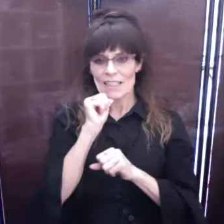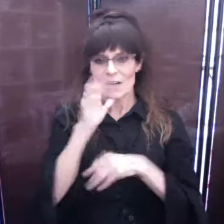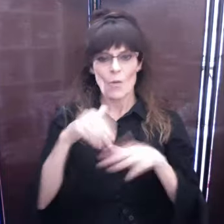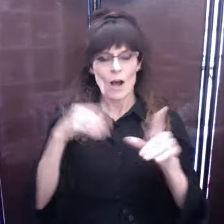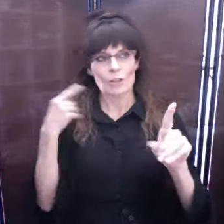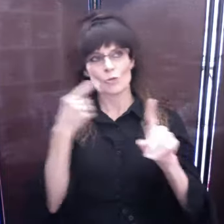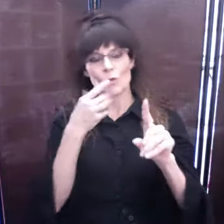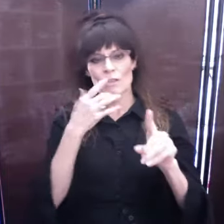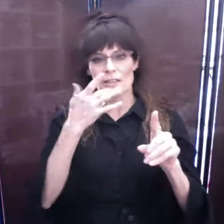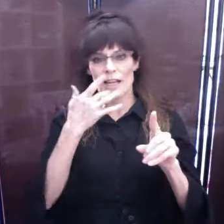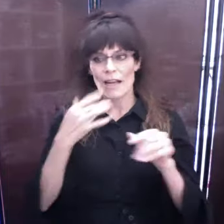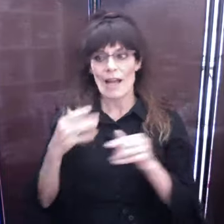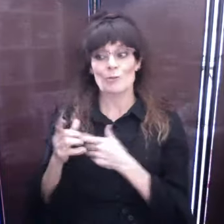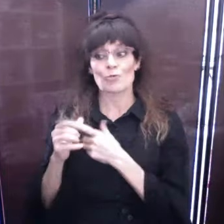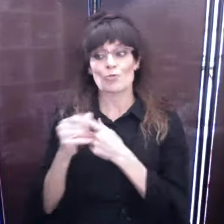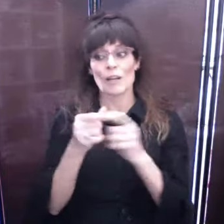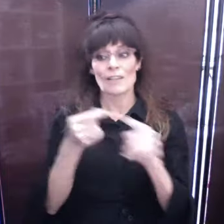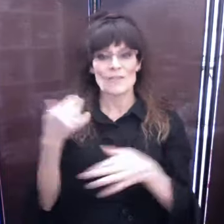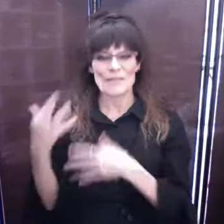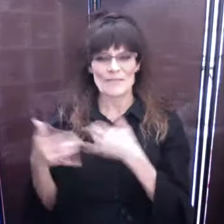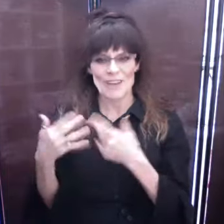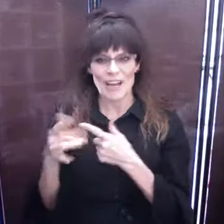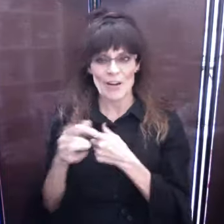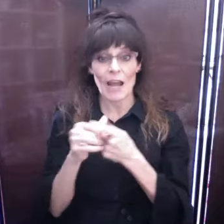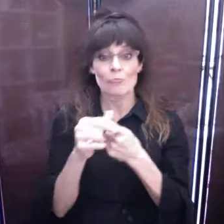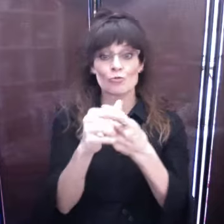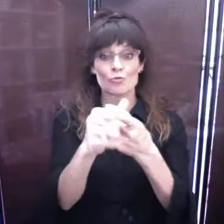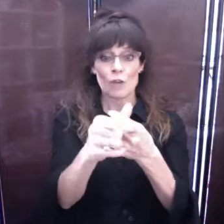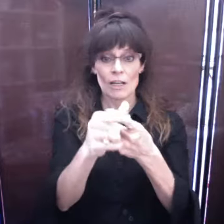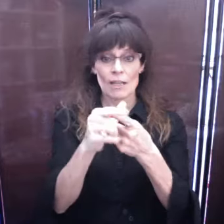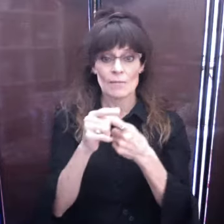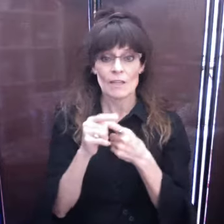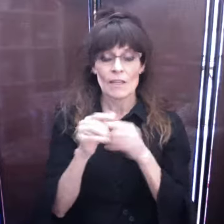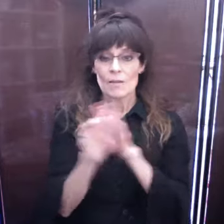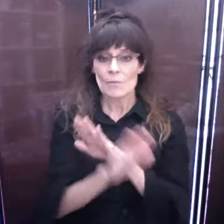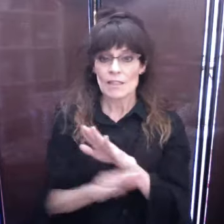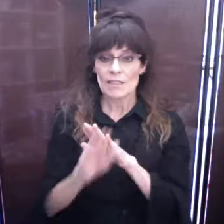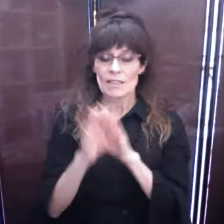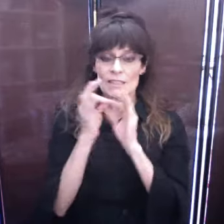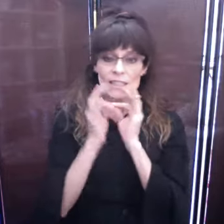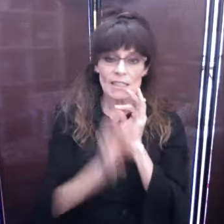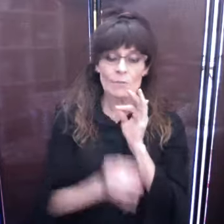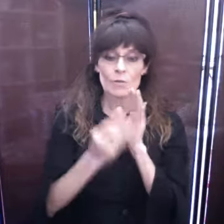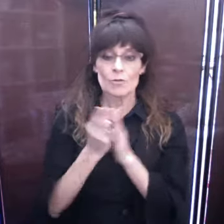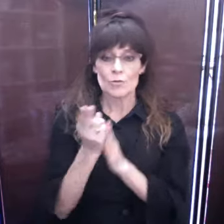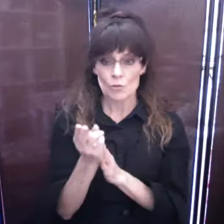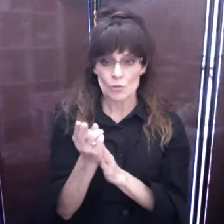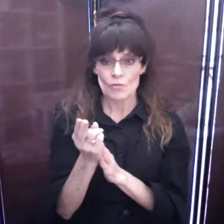from the fire, but I was running. And based upon that simple truth that I just talked about in my first